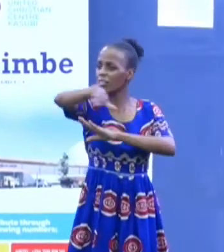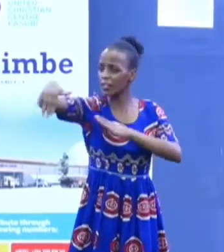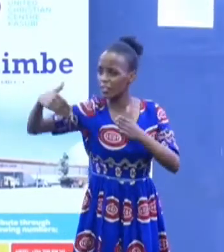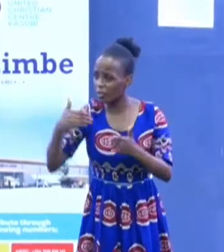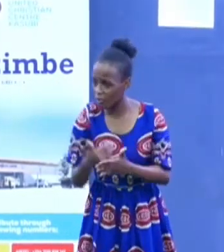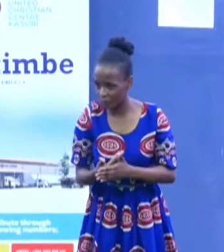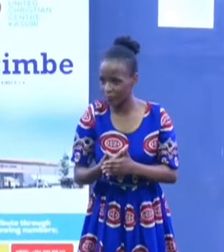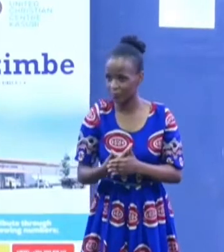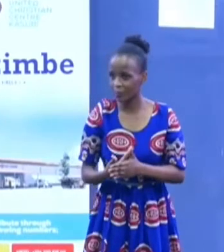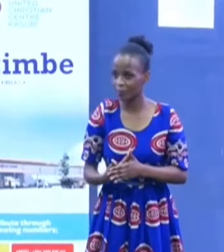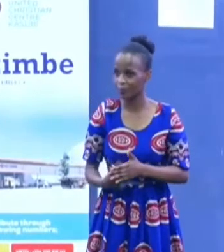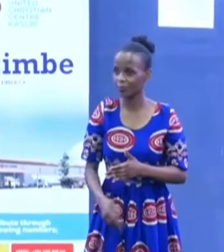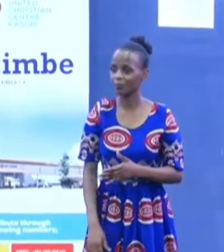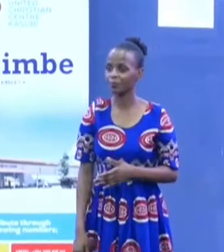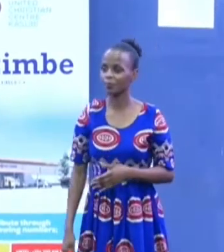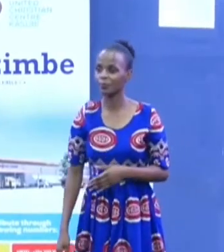the